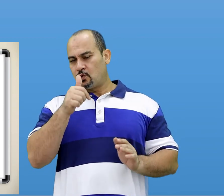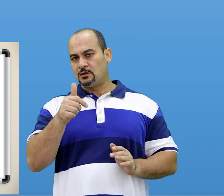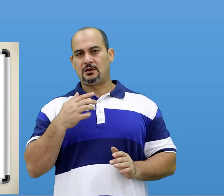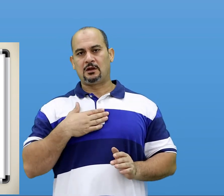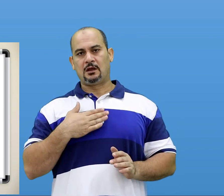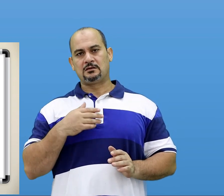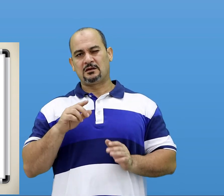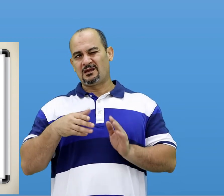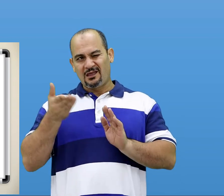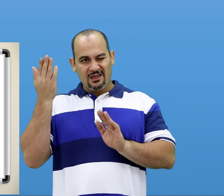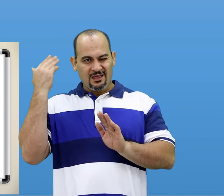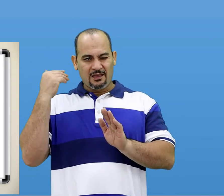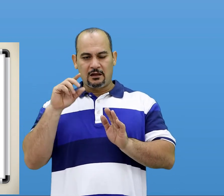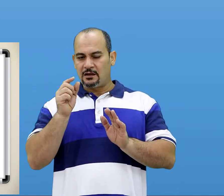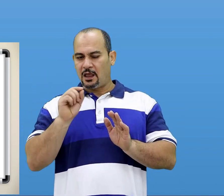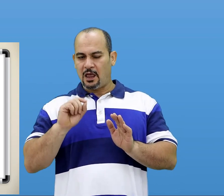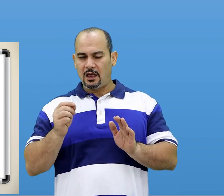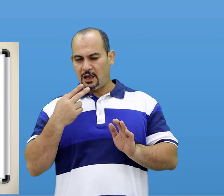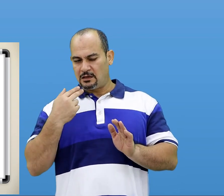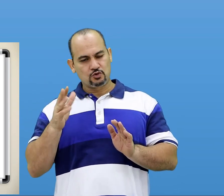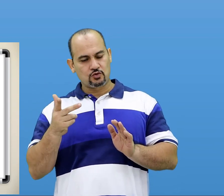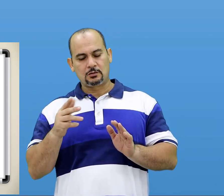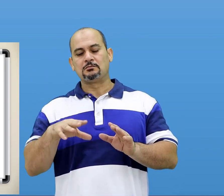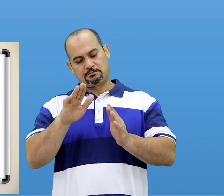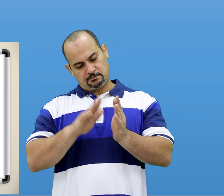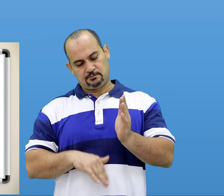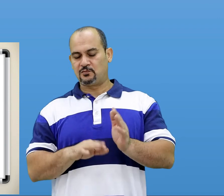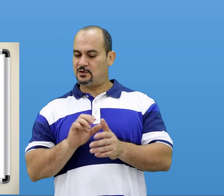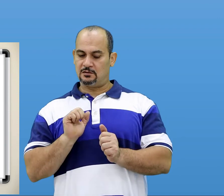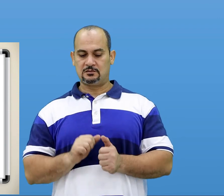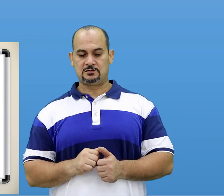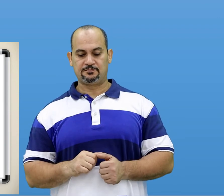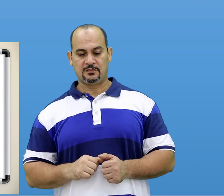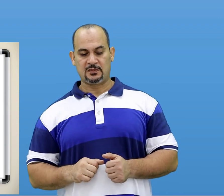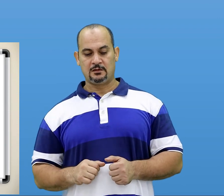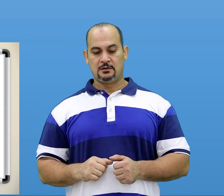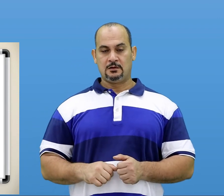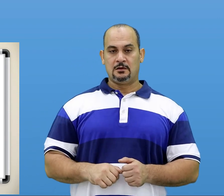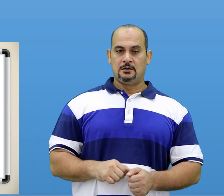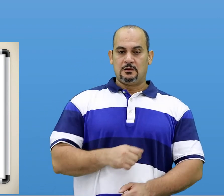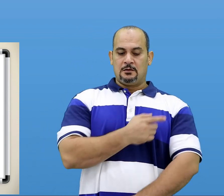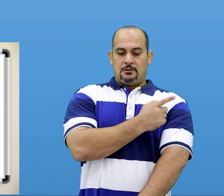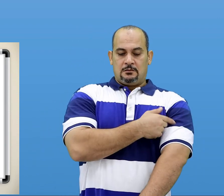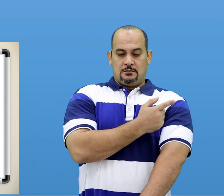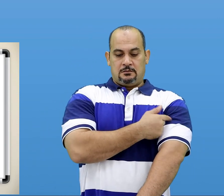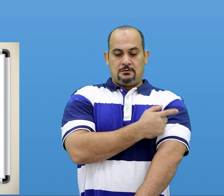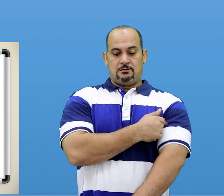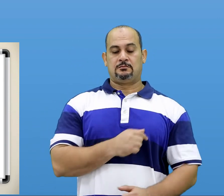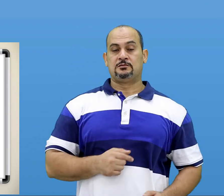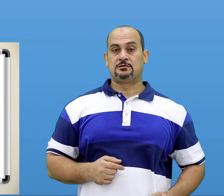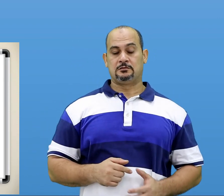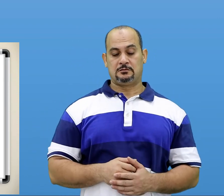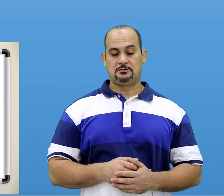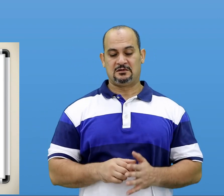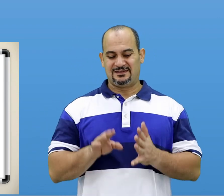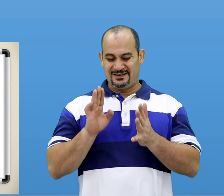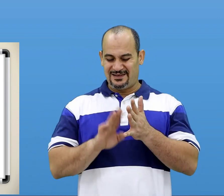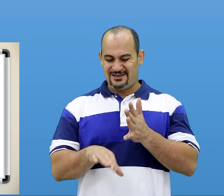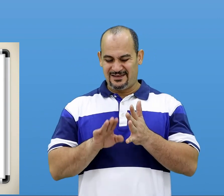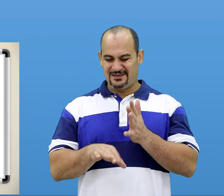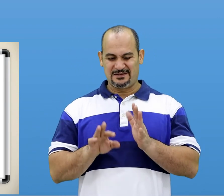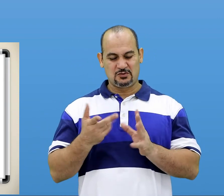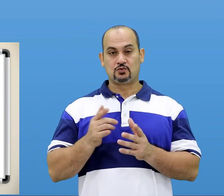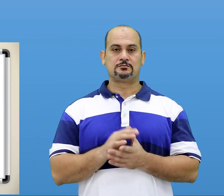talked about, and then also continue talking about your topic. Here's an example for conclusion